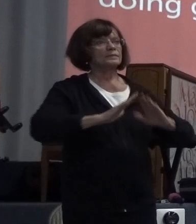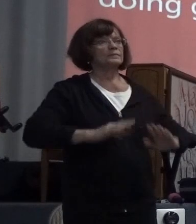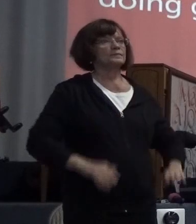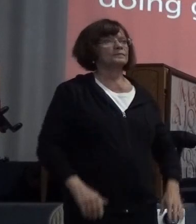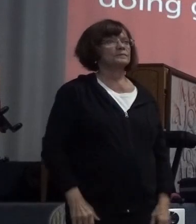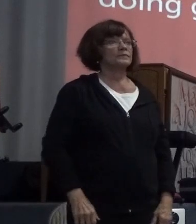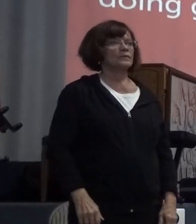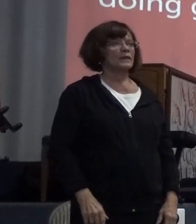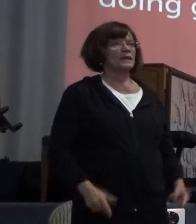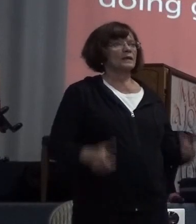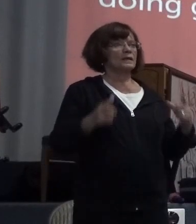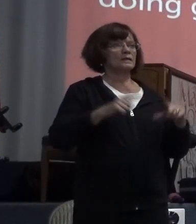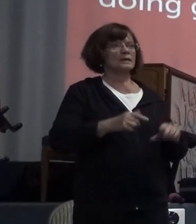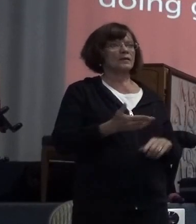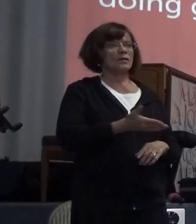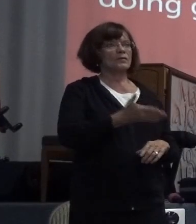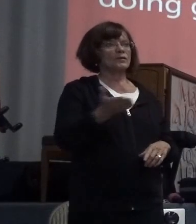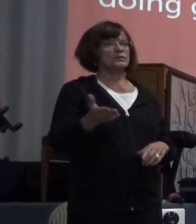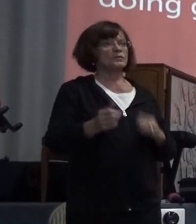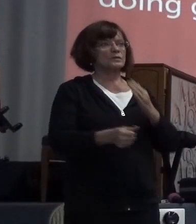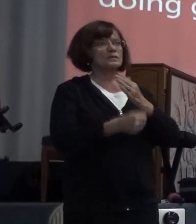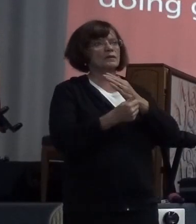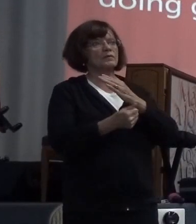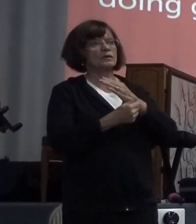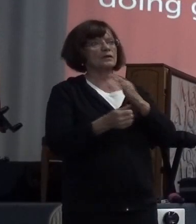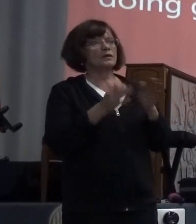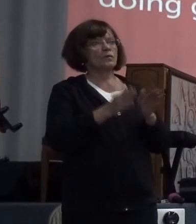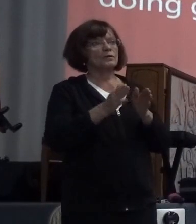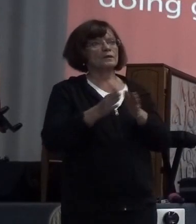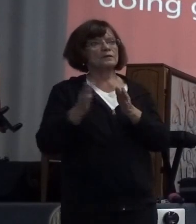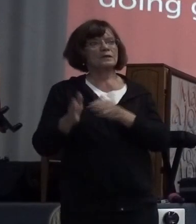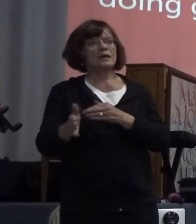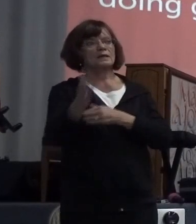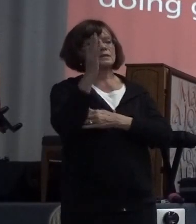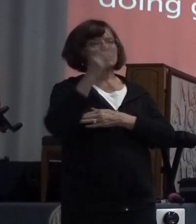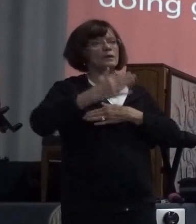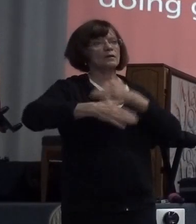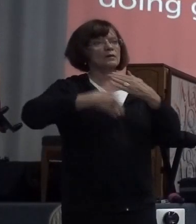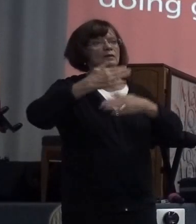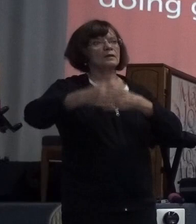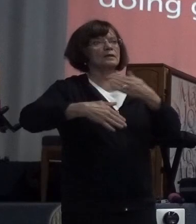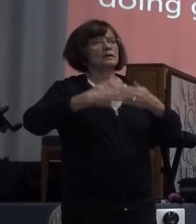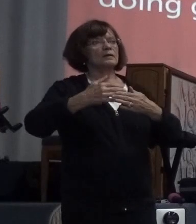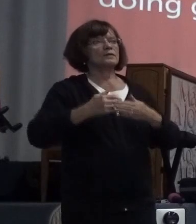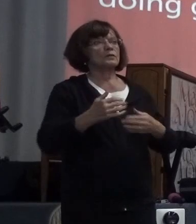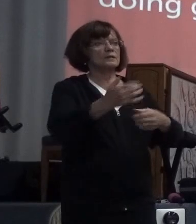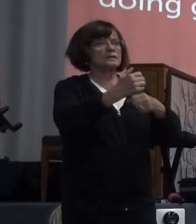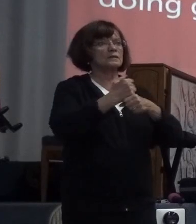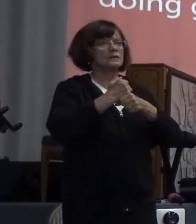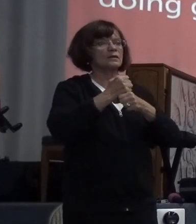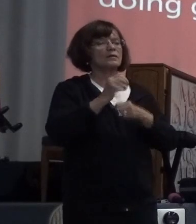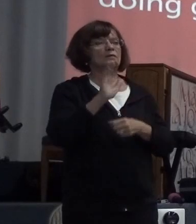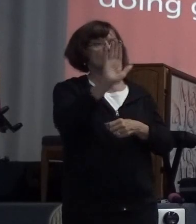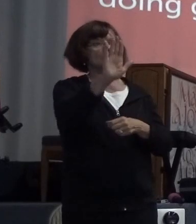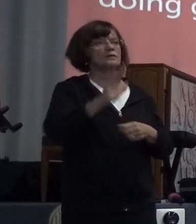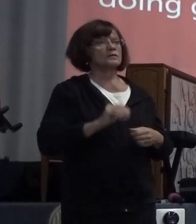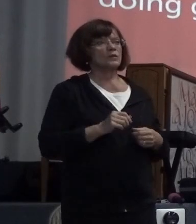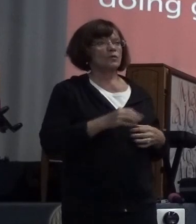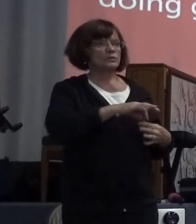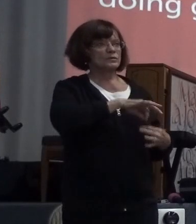Therefore, let us who suffer according to God's will entrust their souls to a faithful Creator while doing good.